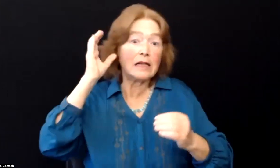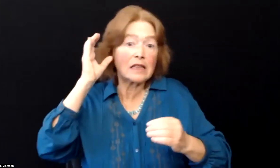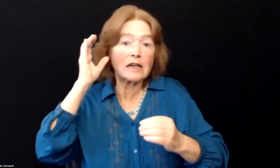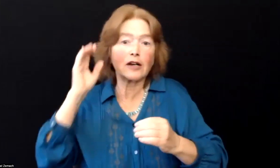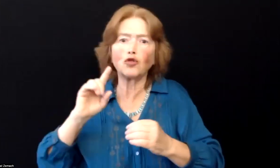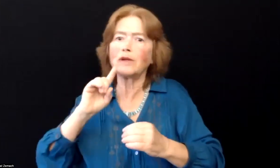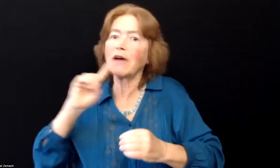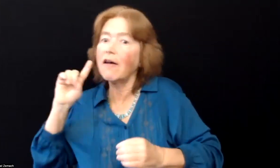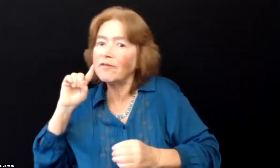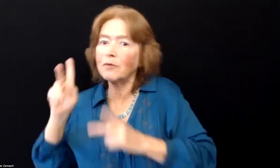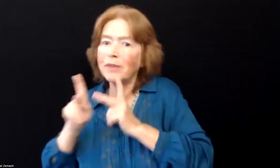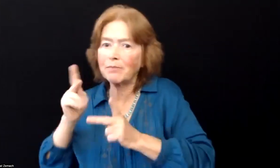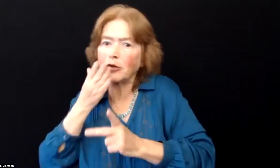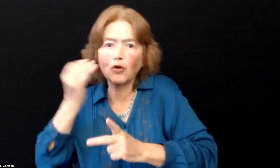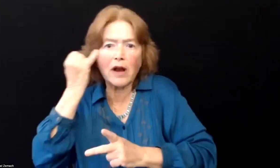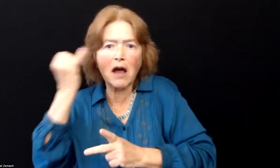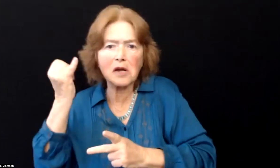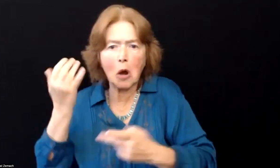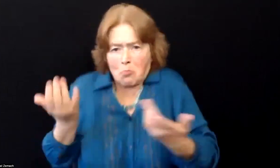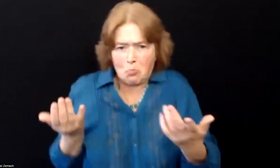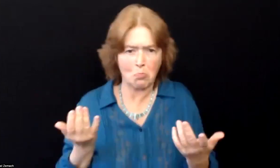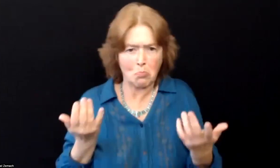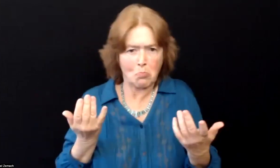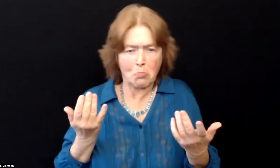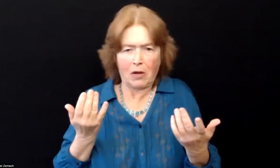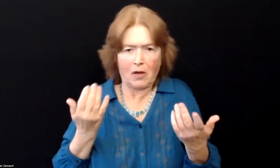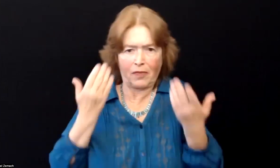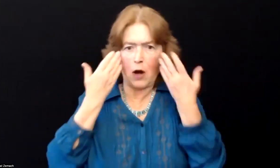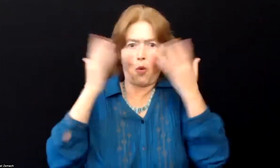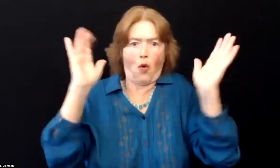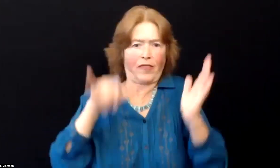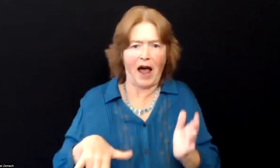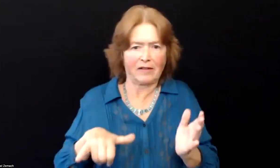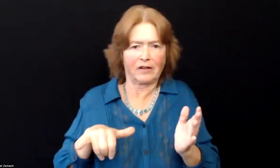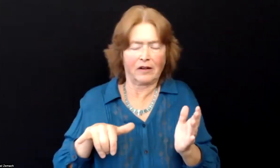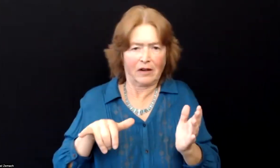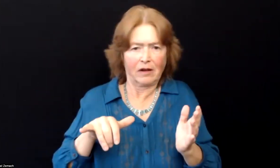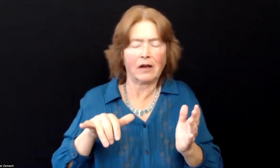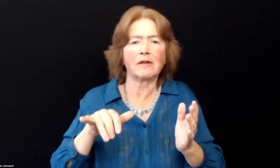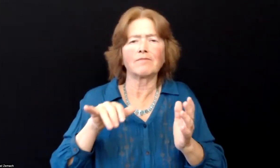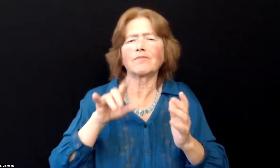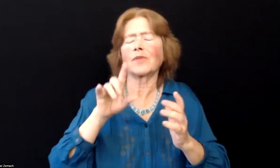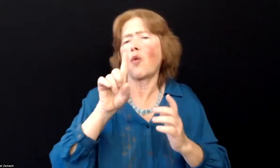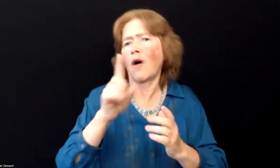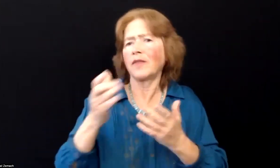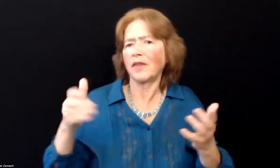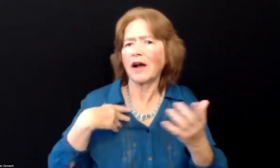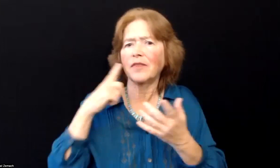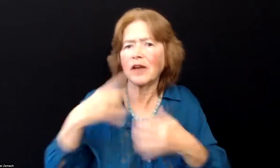they don't listen to deaf professionals and administrators. So there's a lot that they do not know.